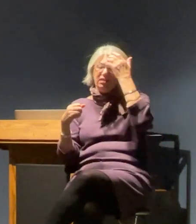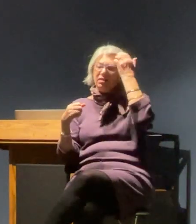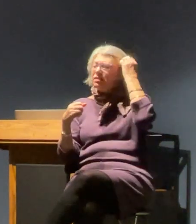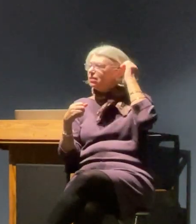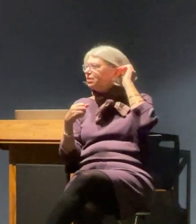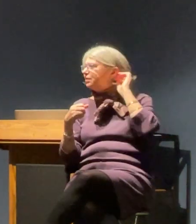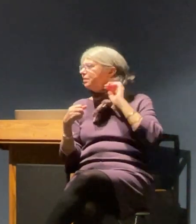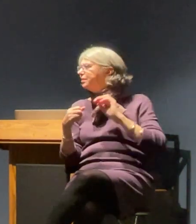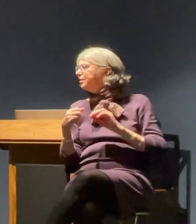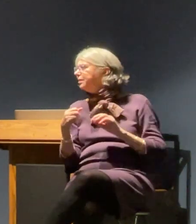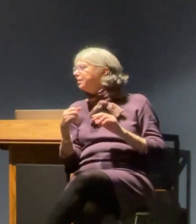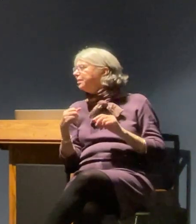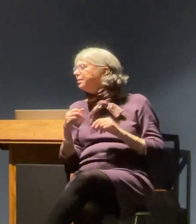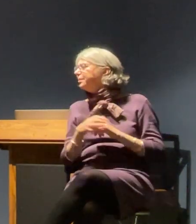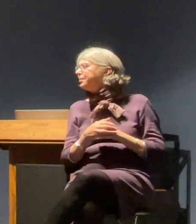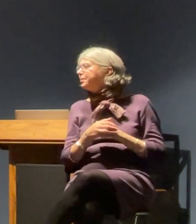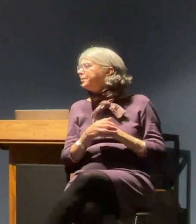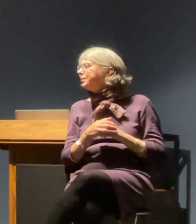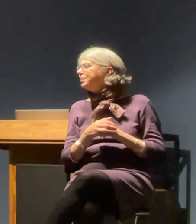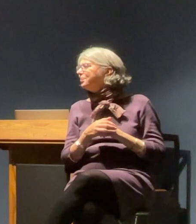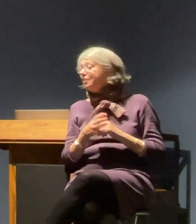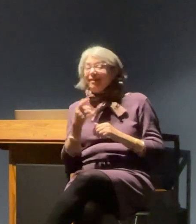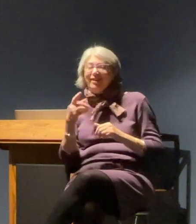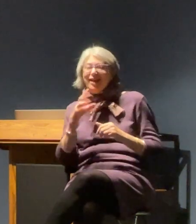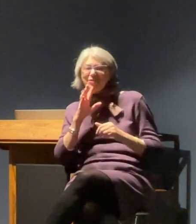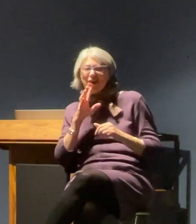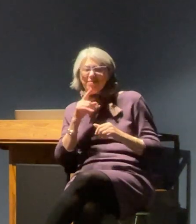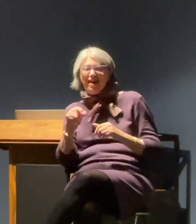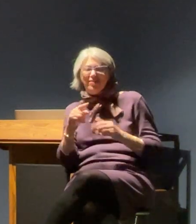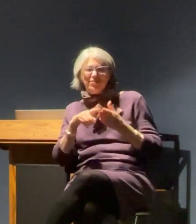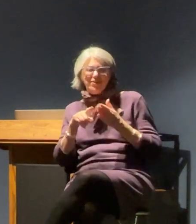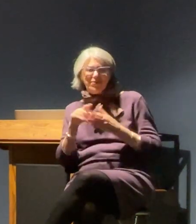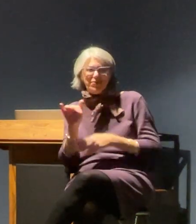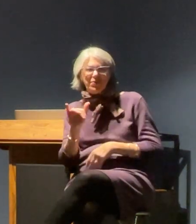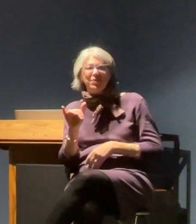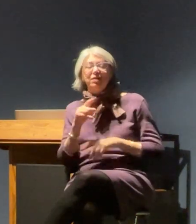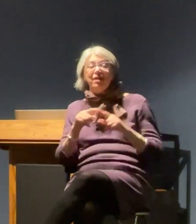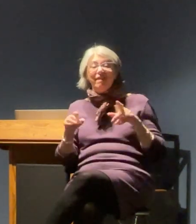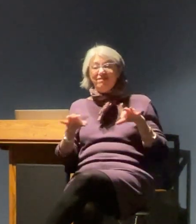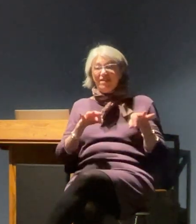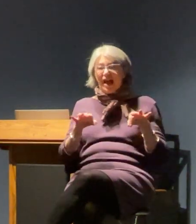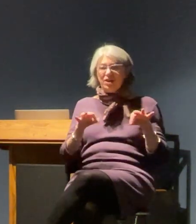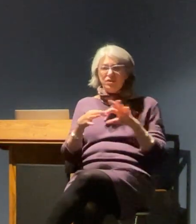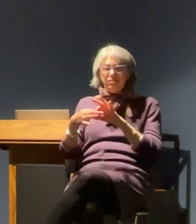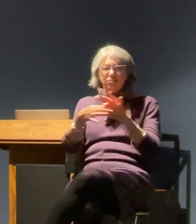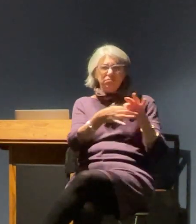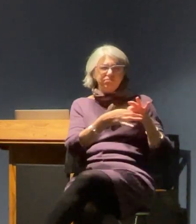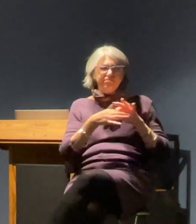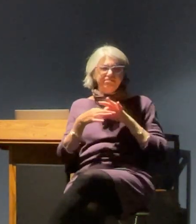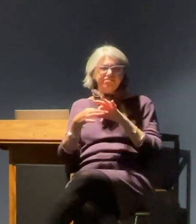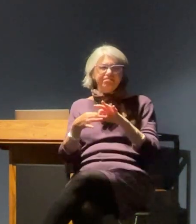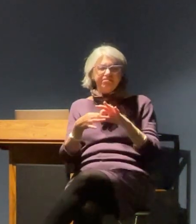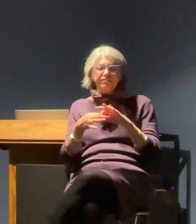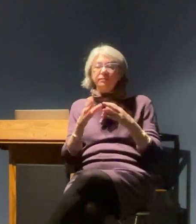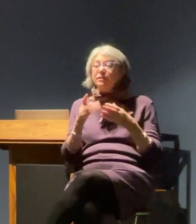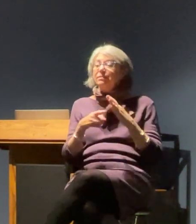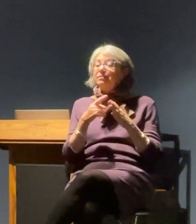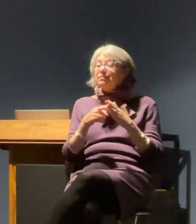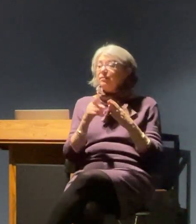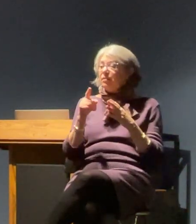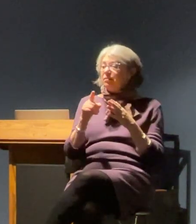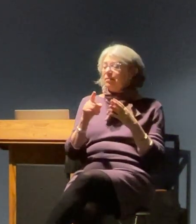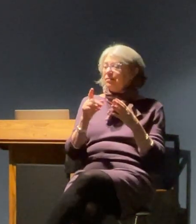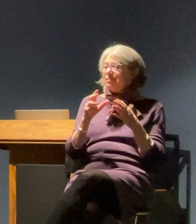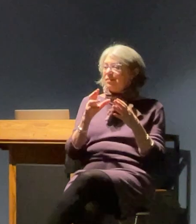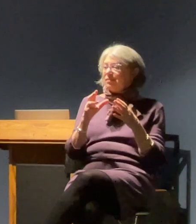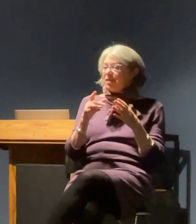so they will be like, so I talk about this in the research as well, right? How fashion unifies, right? So there's times where, one, I observed